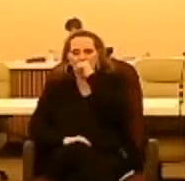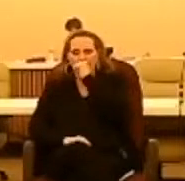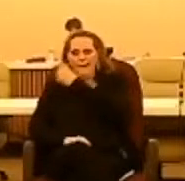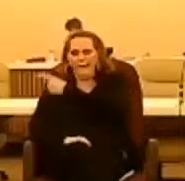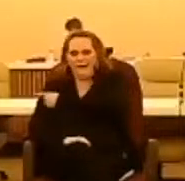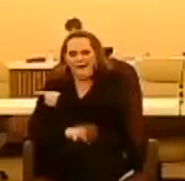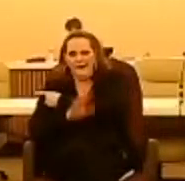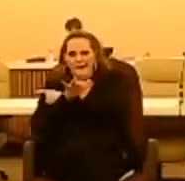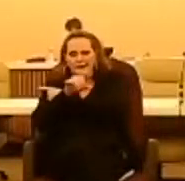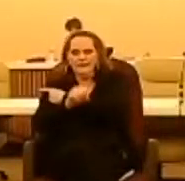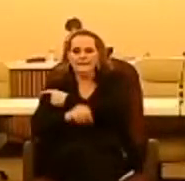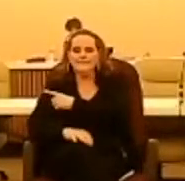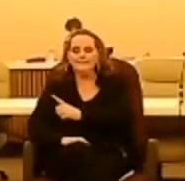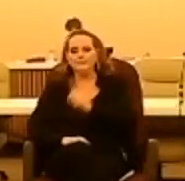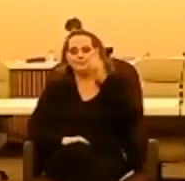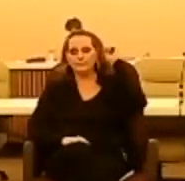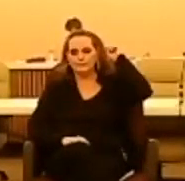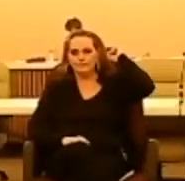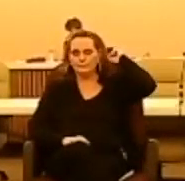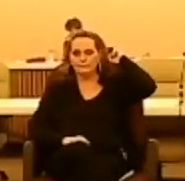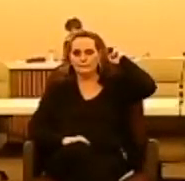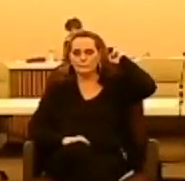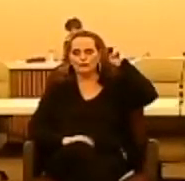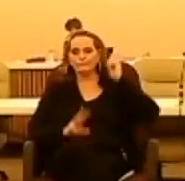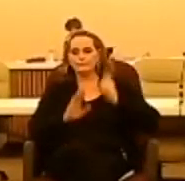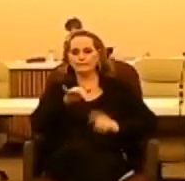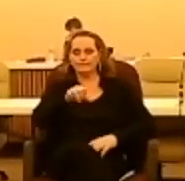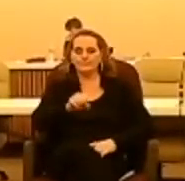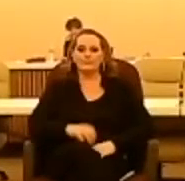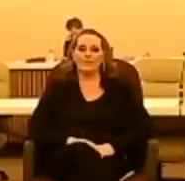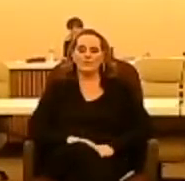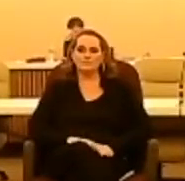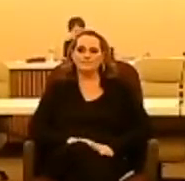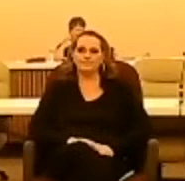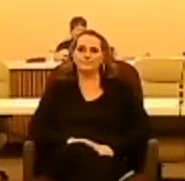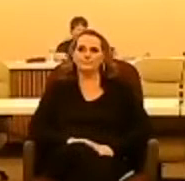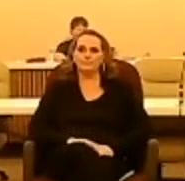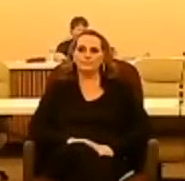Councilmember Bolsner, Aye. Supervisor Schultz. Aye.